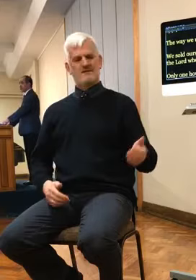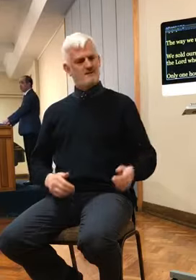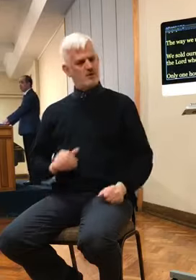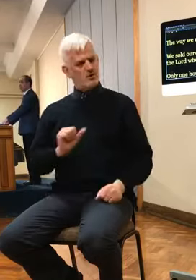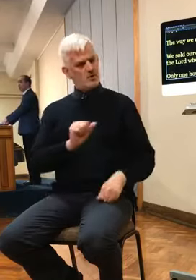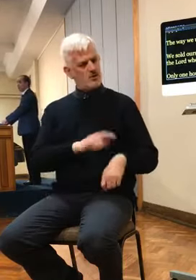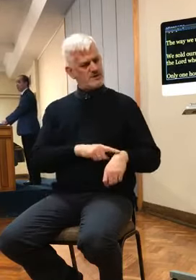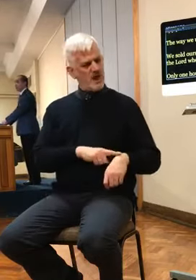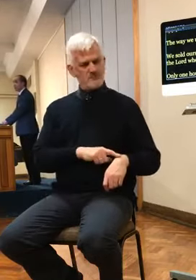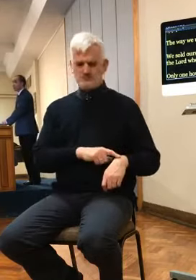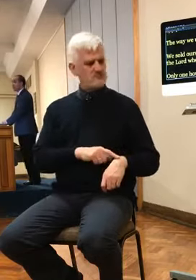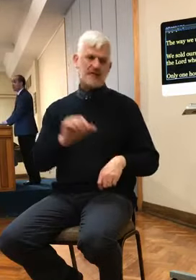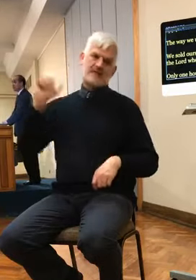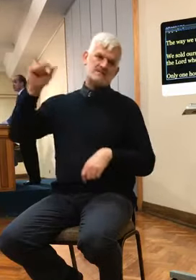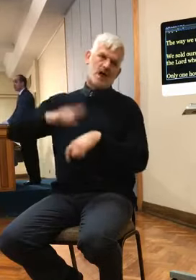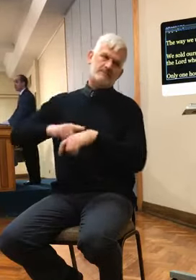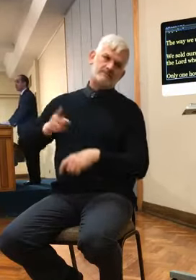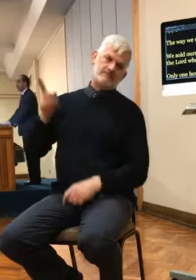Lord. Lord,